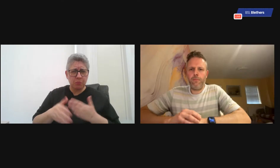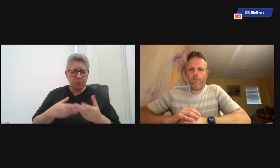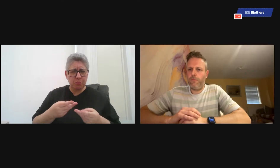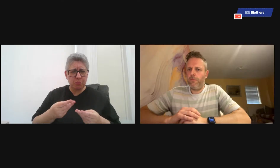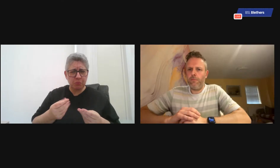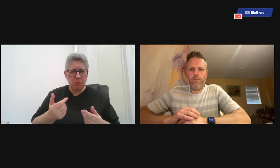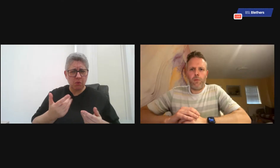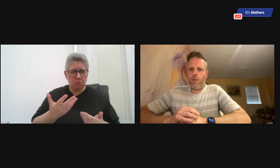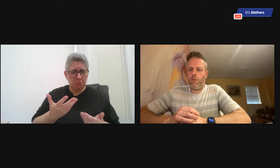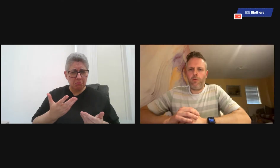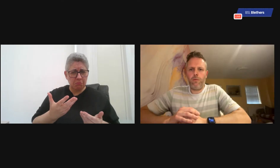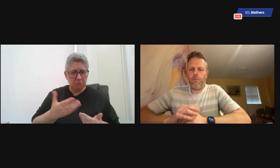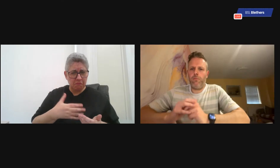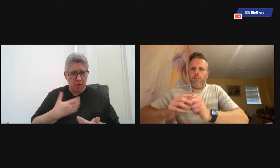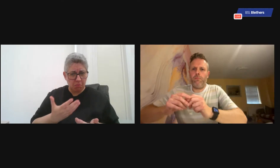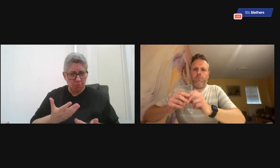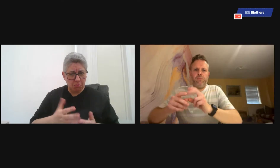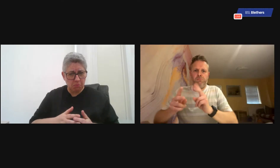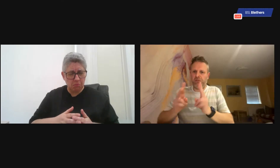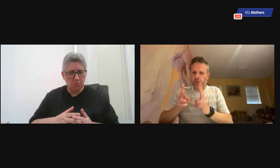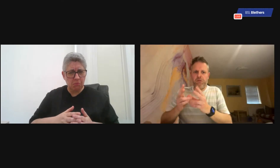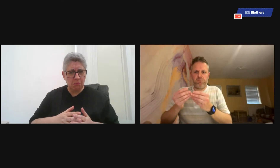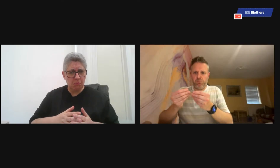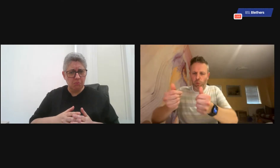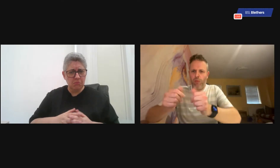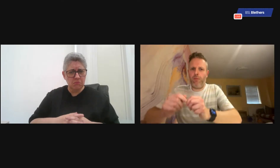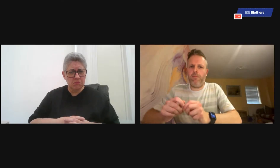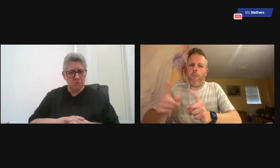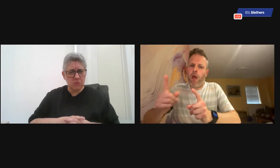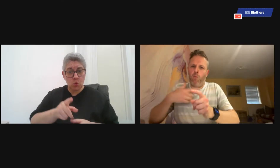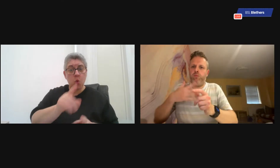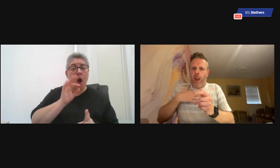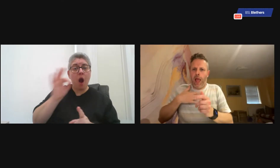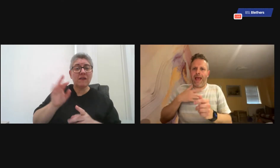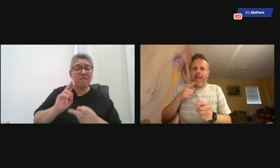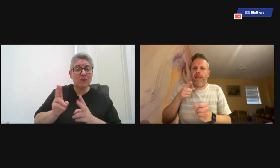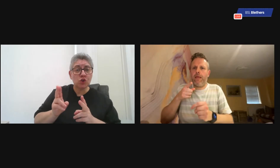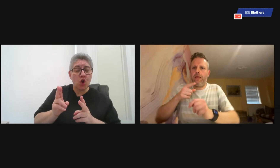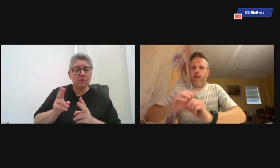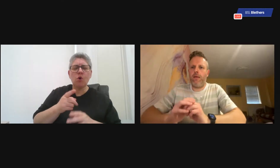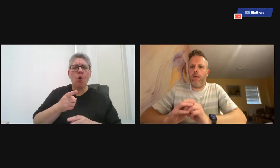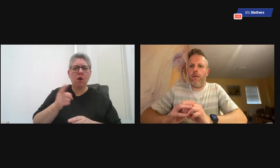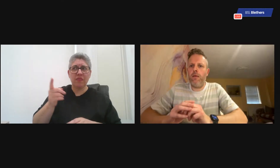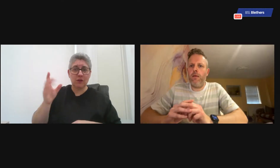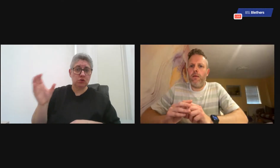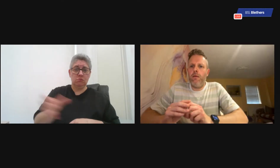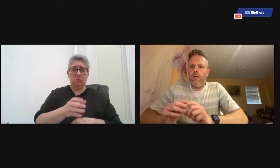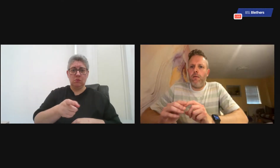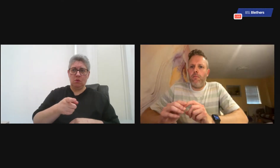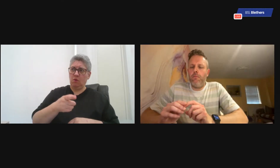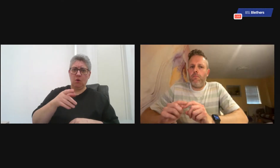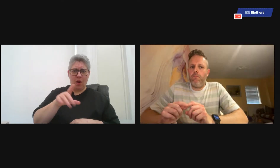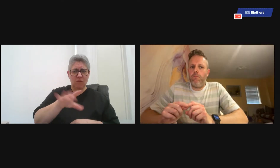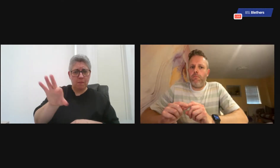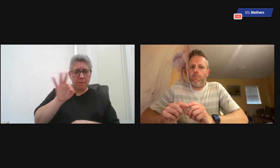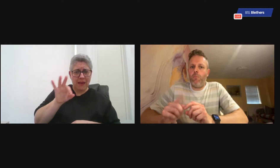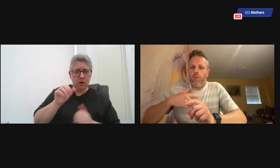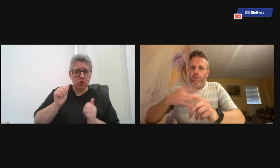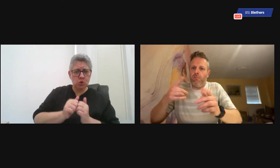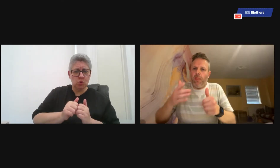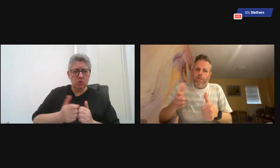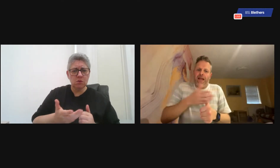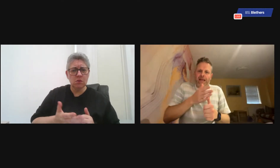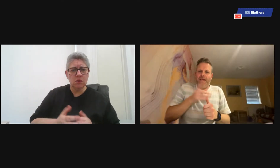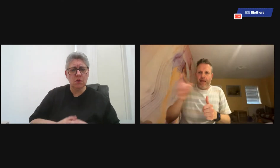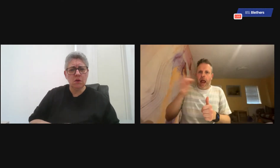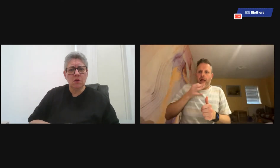times and failed, and eventually you were third time lucky. Did you feel you had to fight for interpreters? Was it a smooth process? Were you asking for interpreters, or